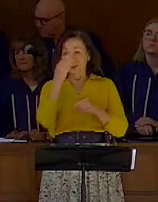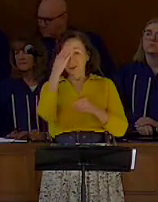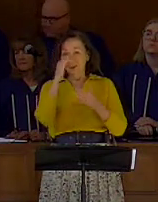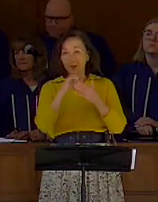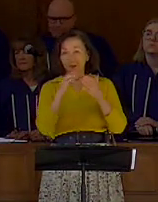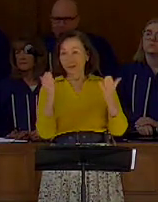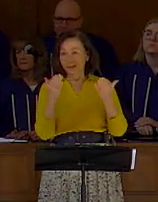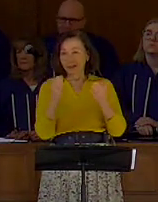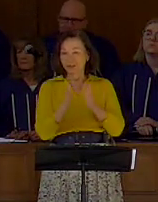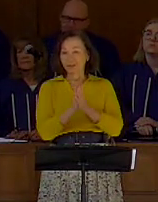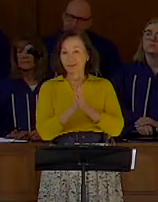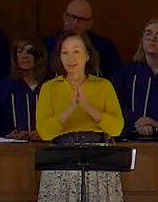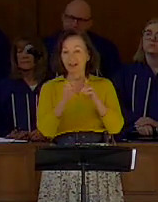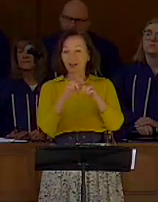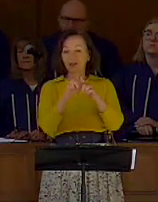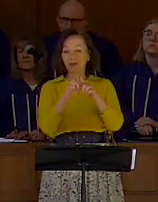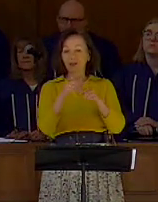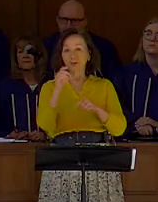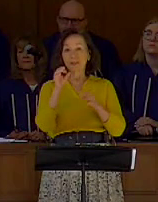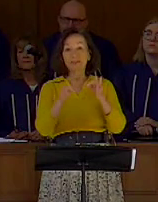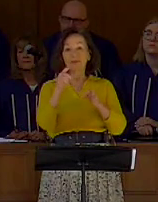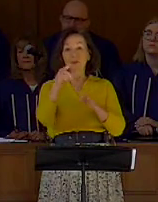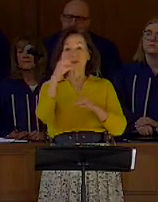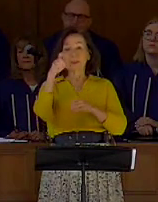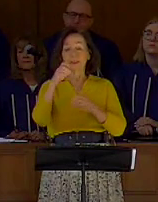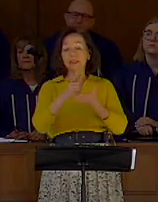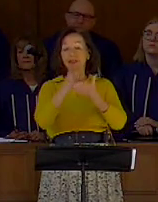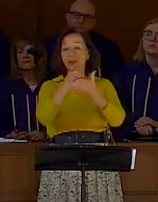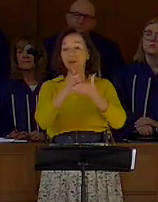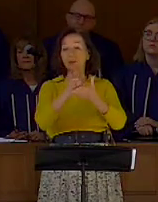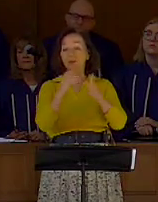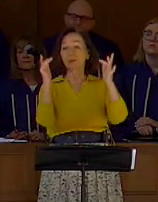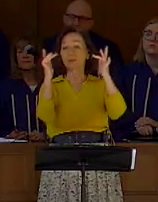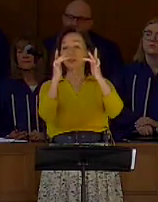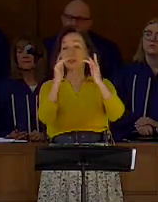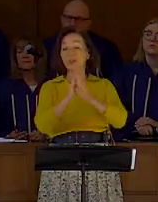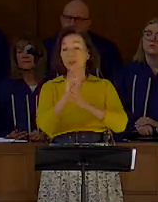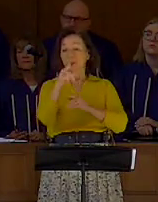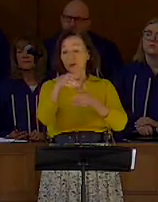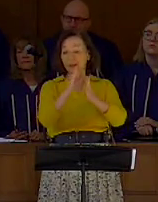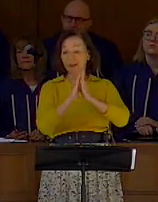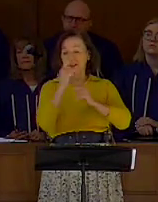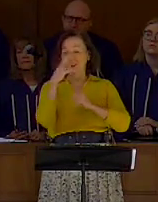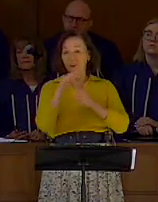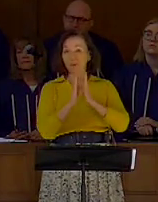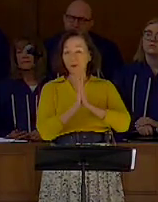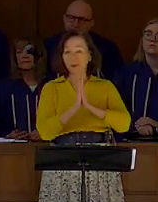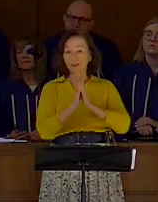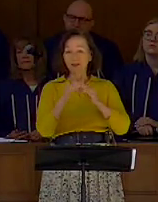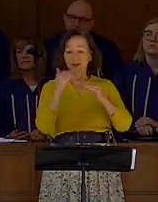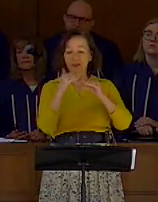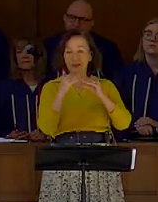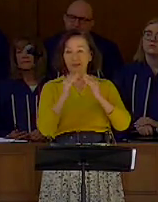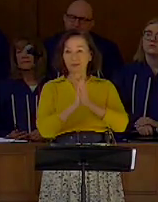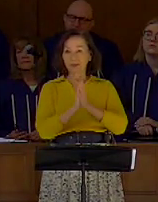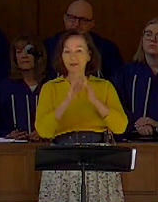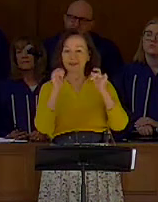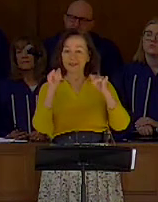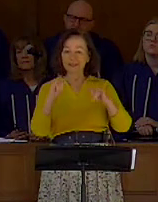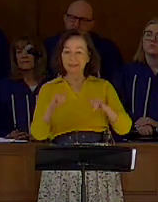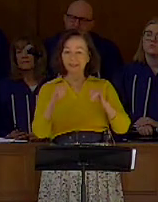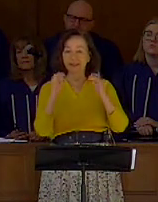here, as well as if you need help or want to reach out, you can always ask for prayer by emailing us. Stay connected